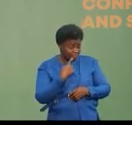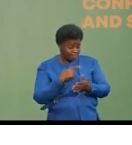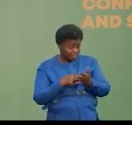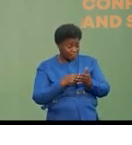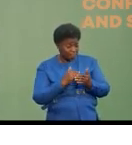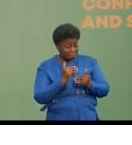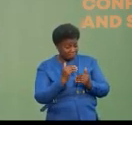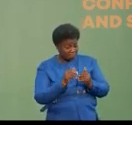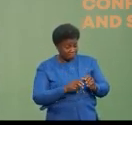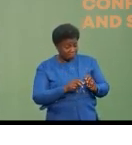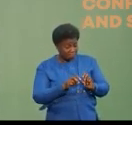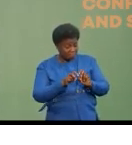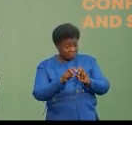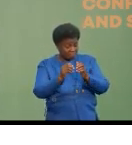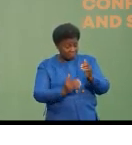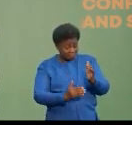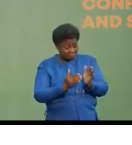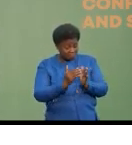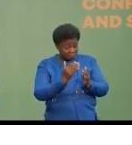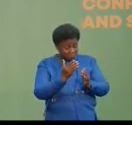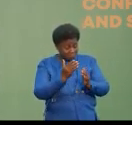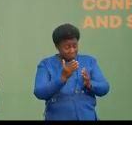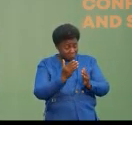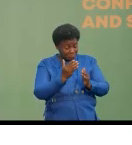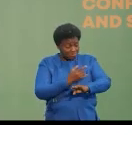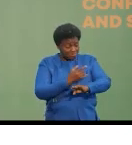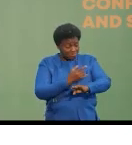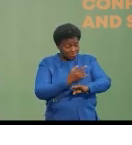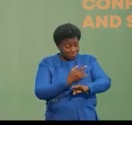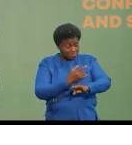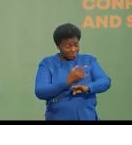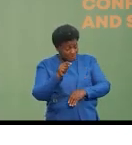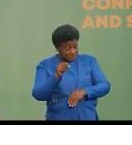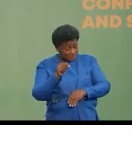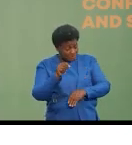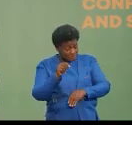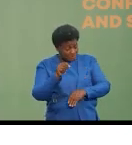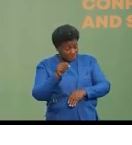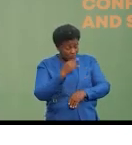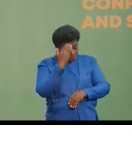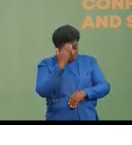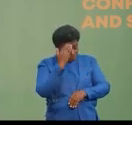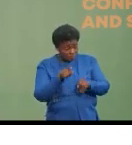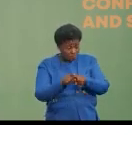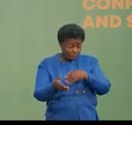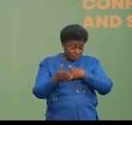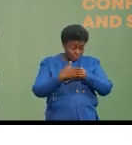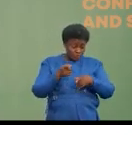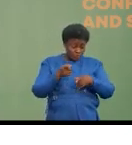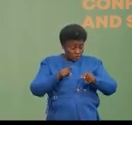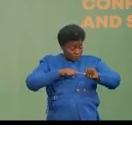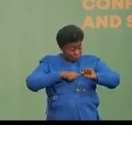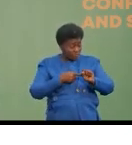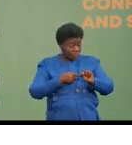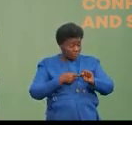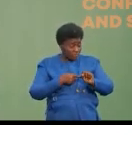the 4 curable STIs. And so we need to not think only HIV, we need to also go back to where we started. We